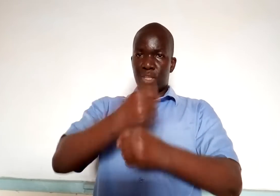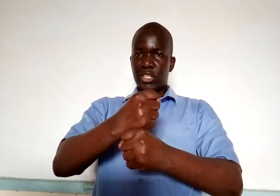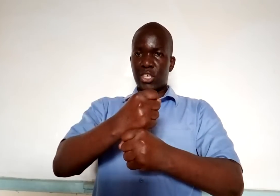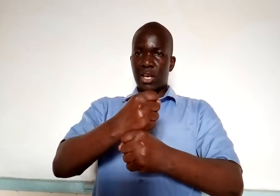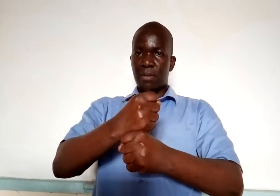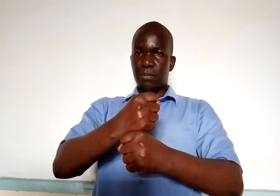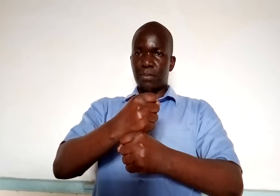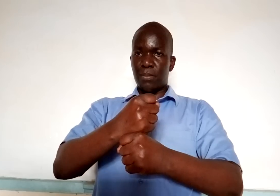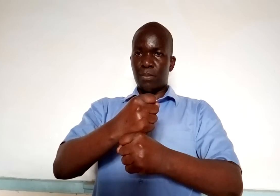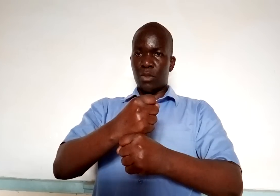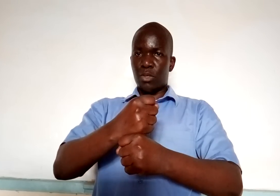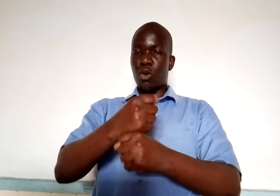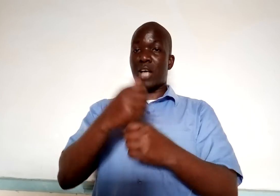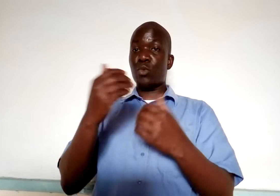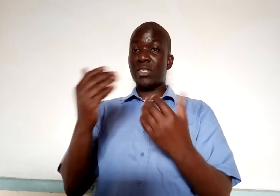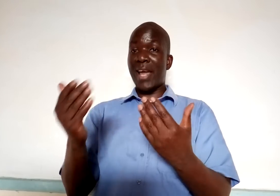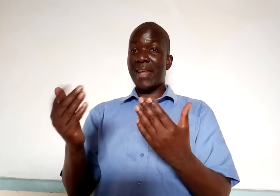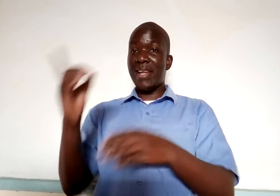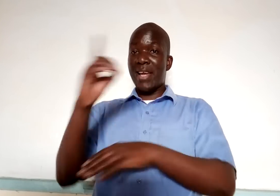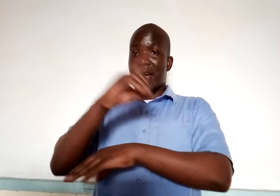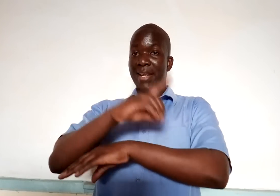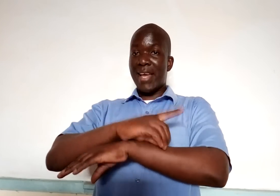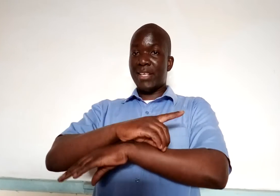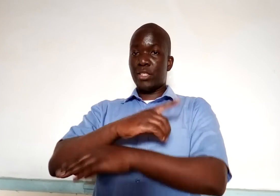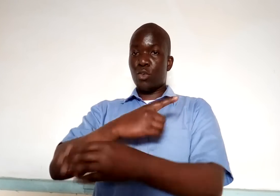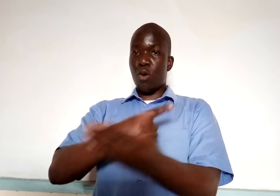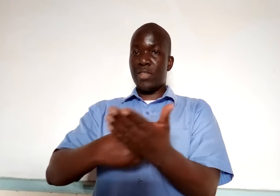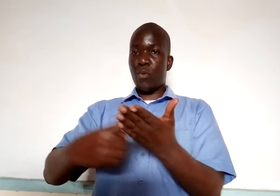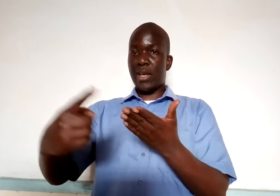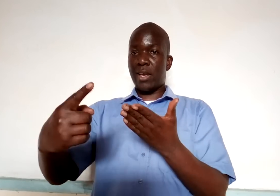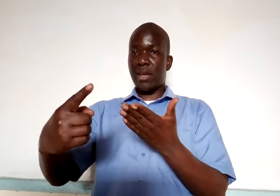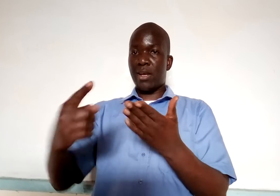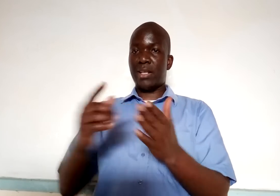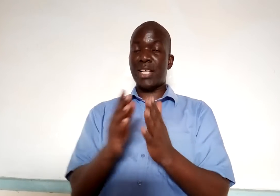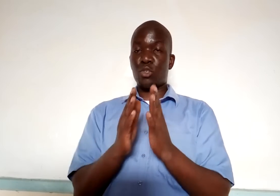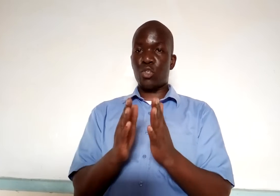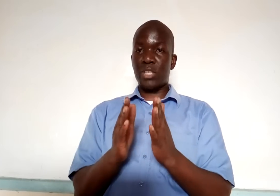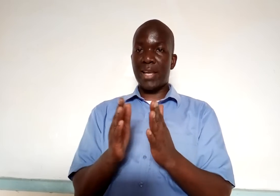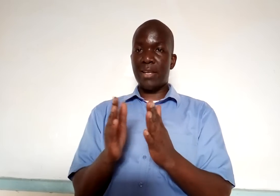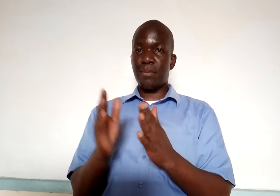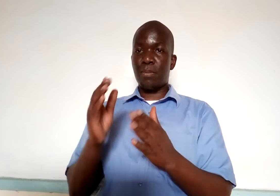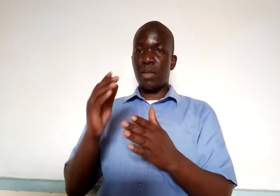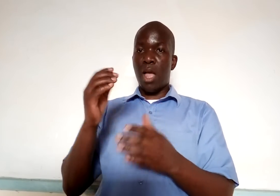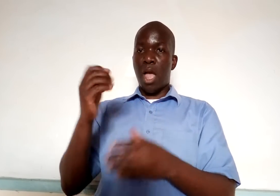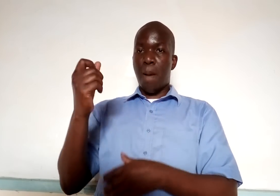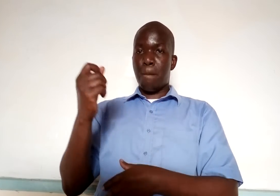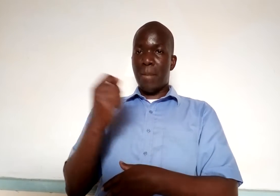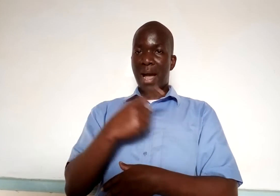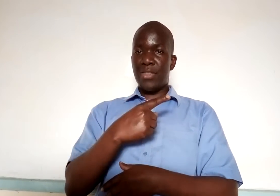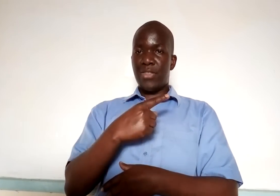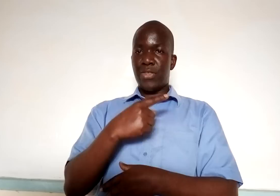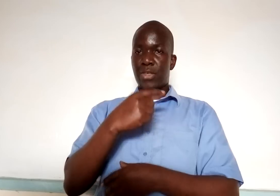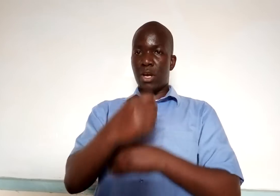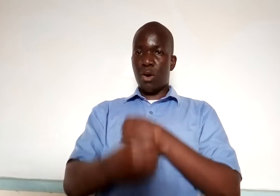this year. So as we signed days of the week, let us also sign month of